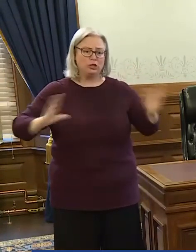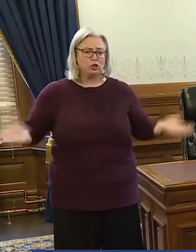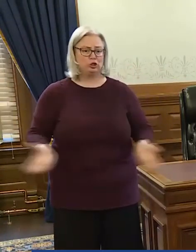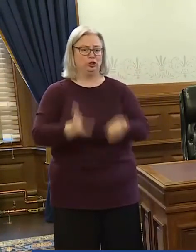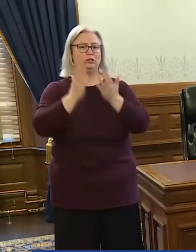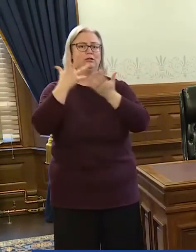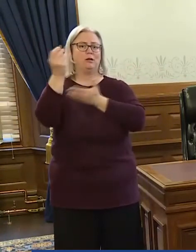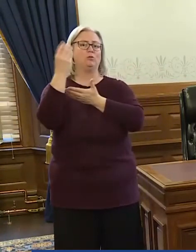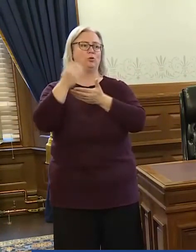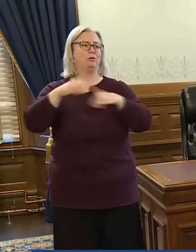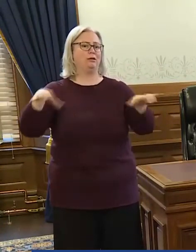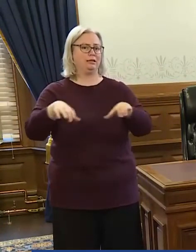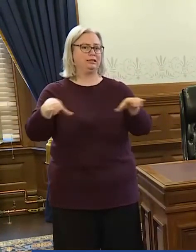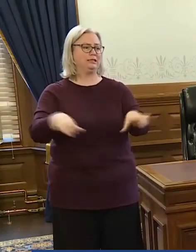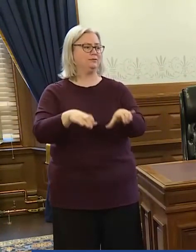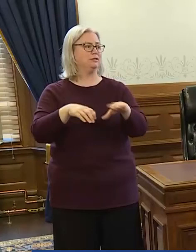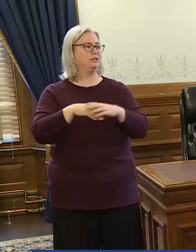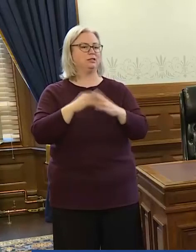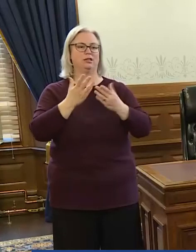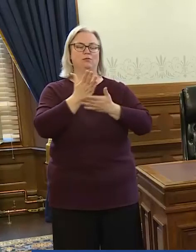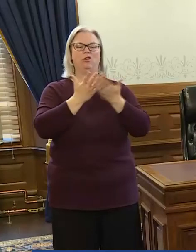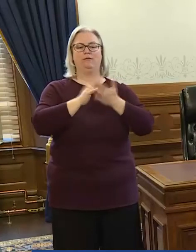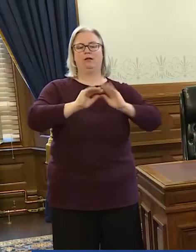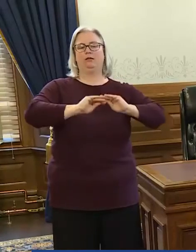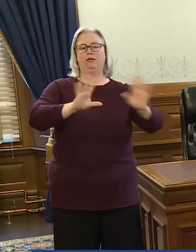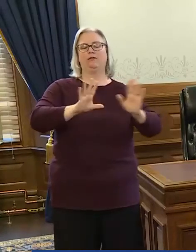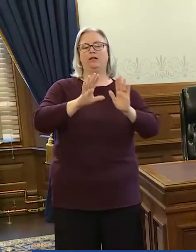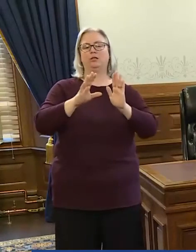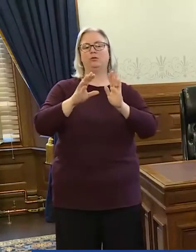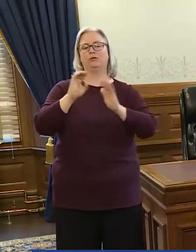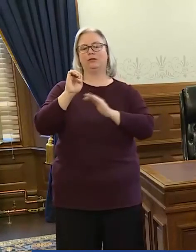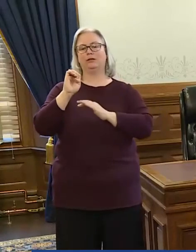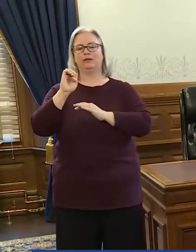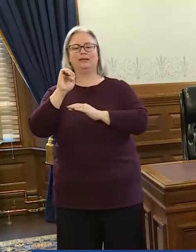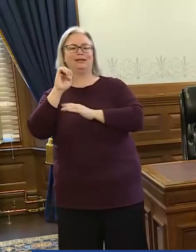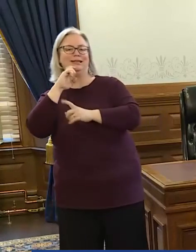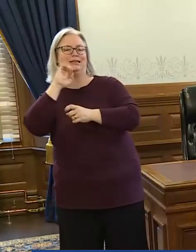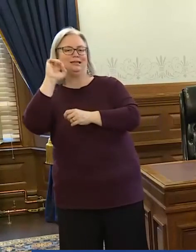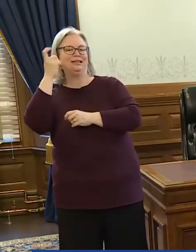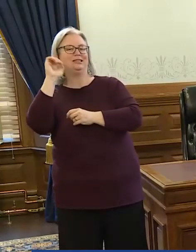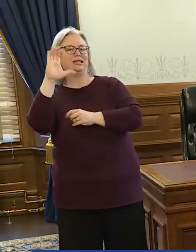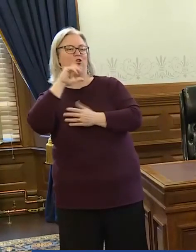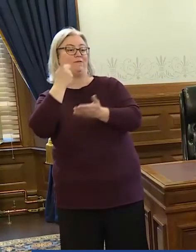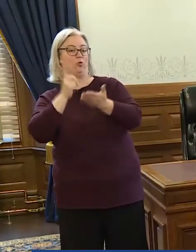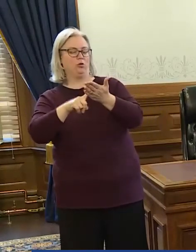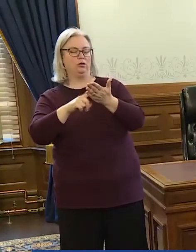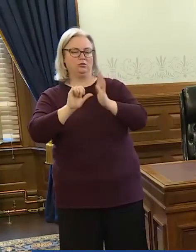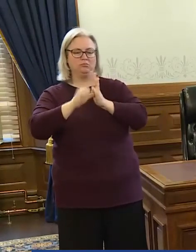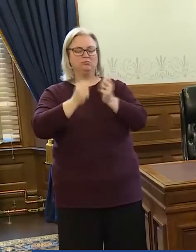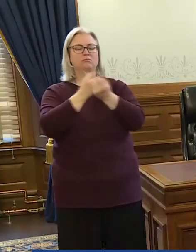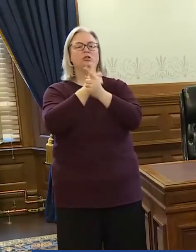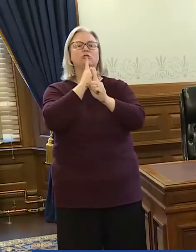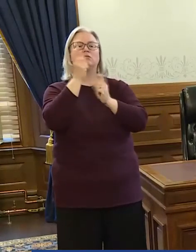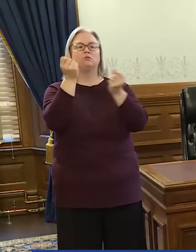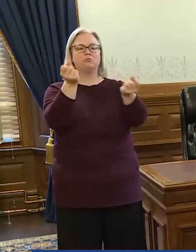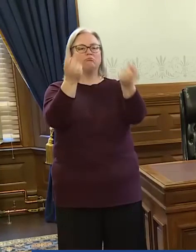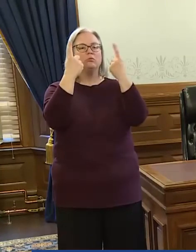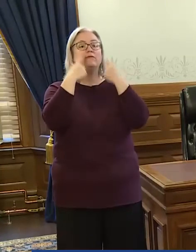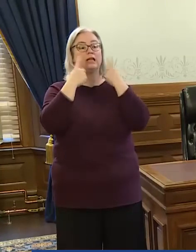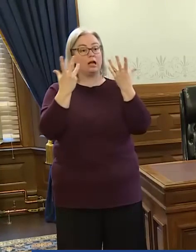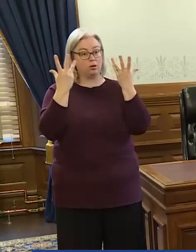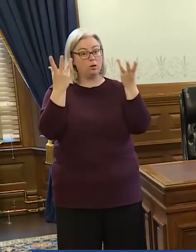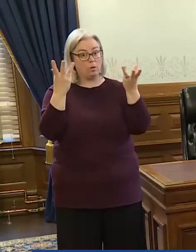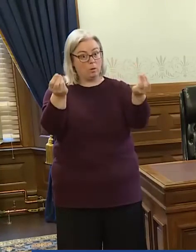outdoor activity. And part of the clarification that we'll have on the EO is making sure that people understand exactly when we say go